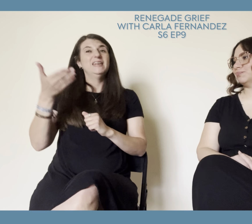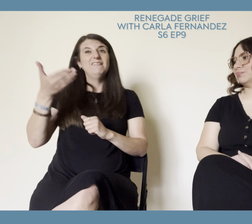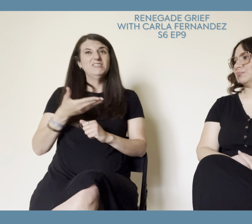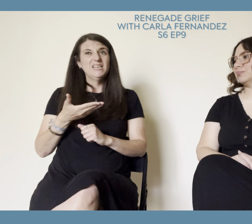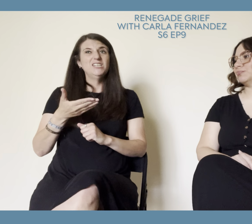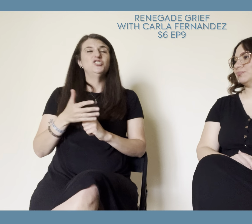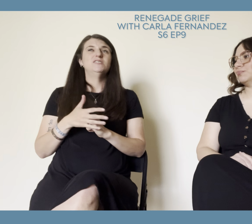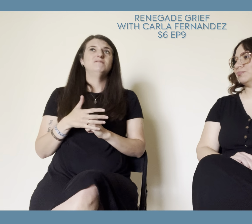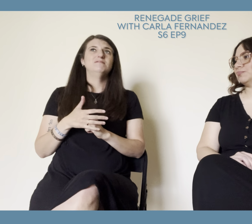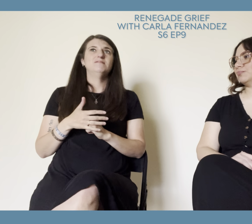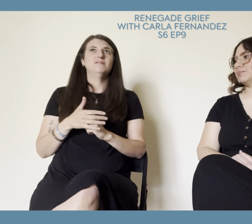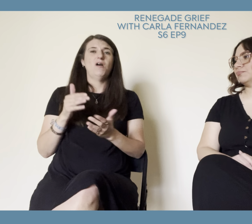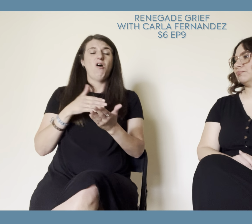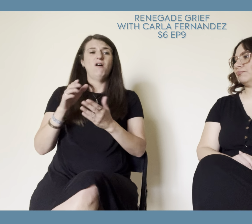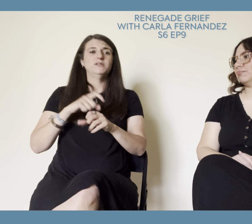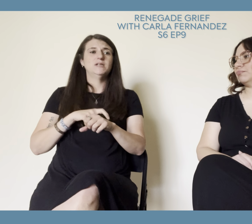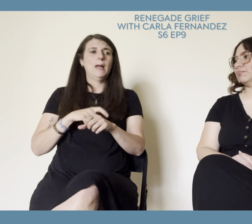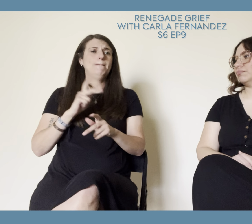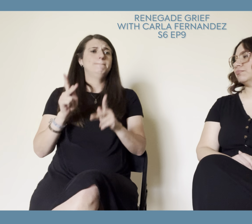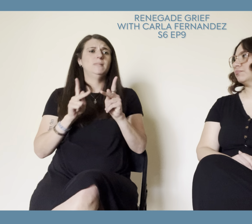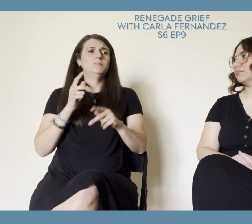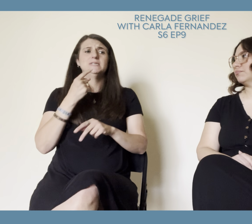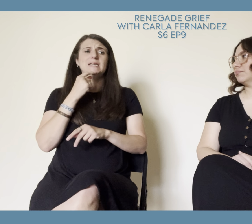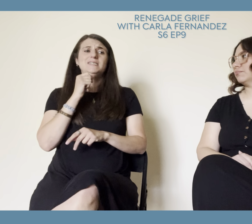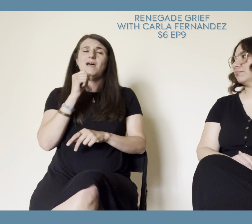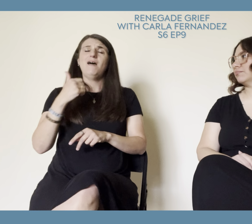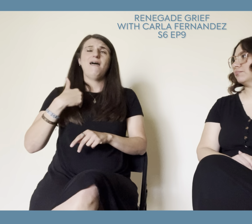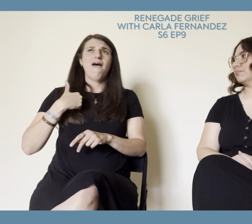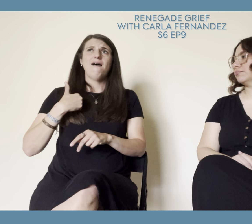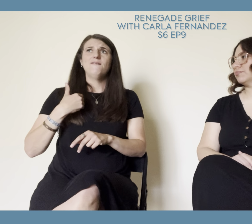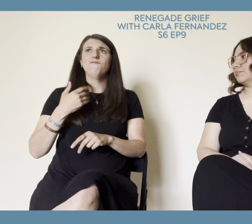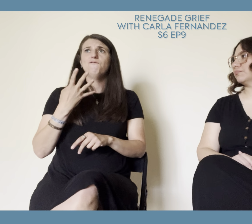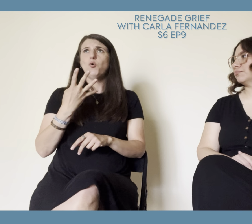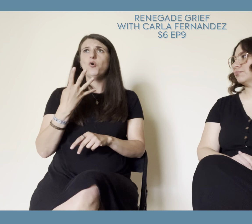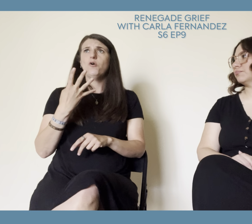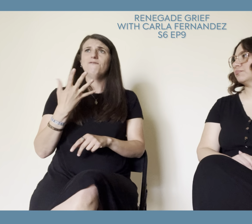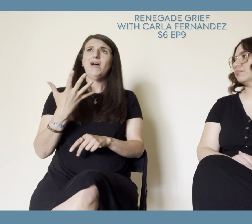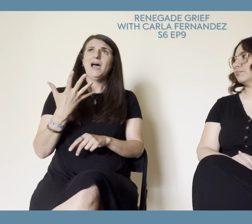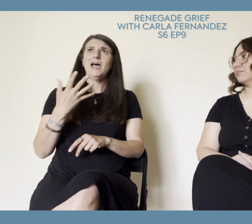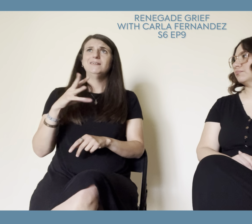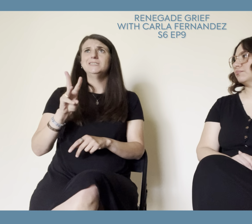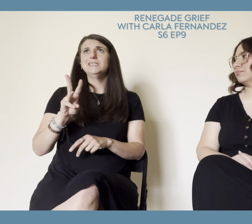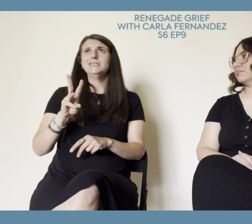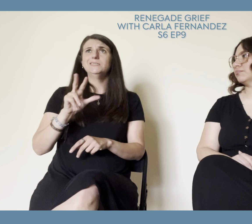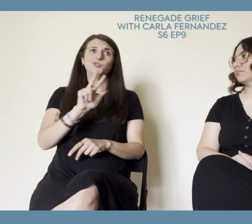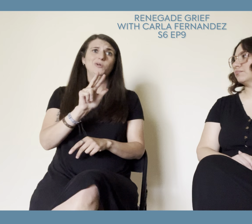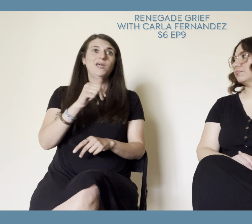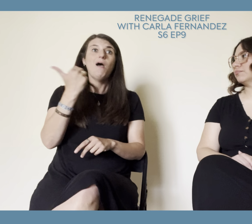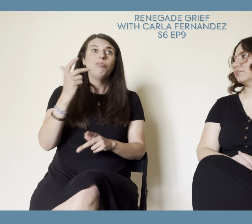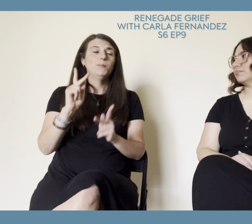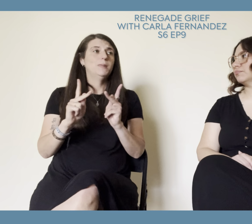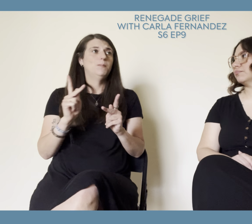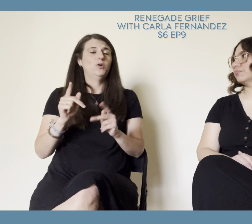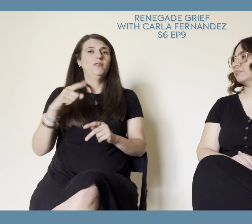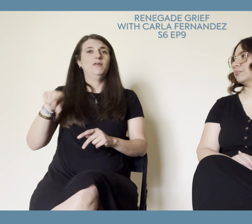hearing that people didn't actually have 4 or 5 or 6 or 3 other folks that they knew who they could